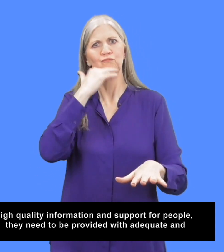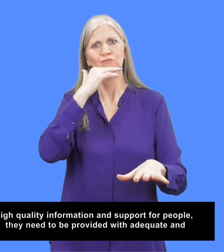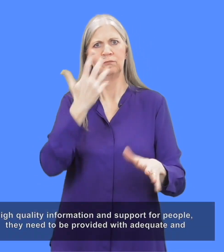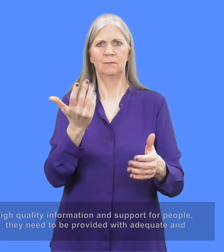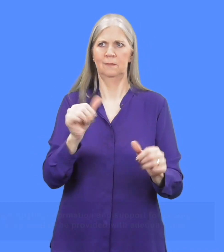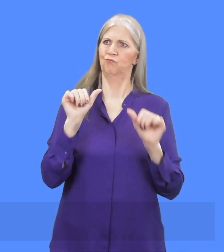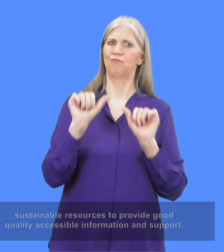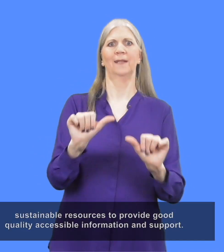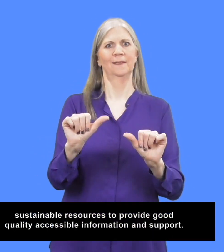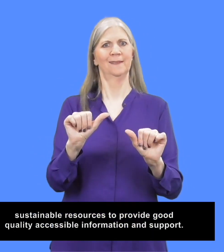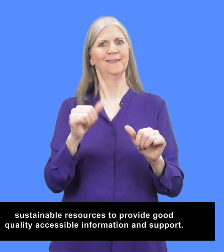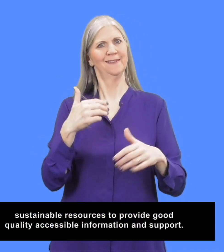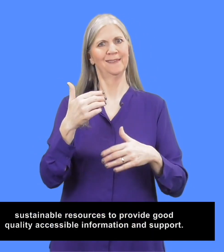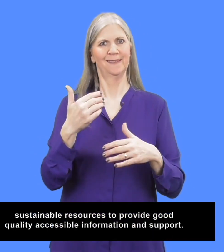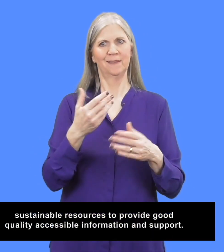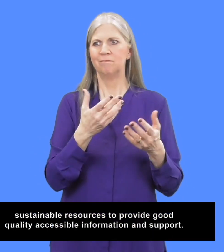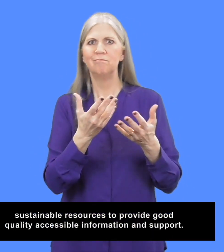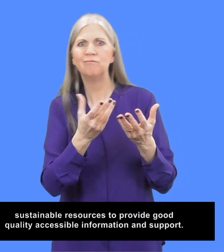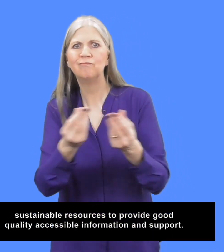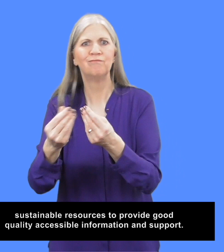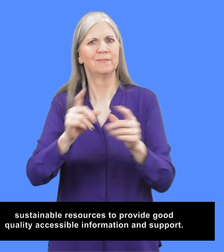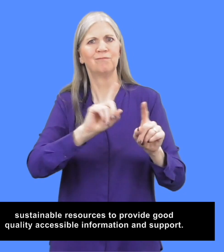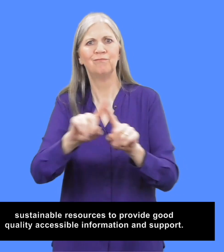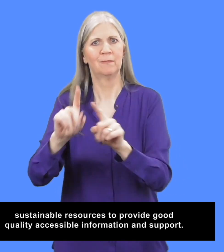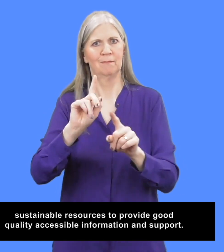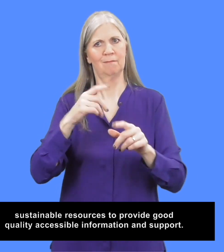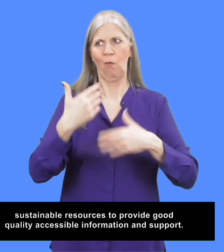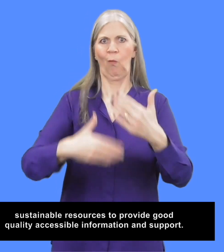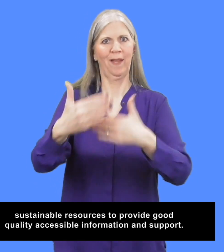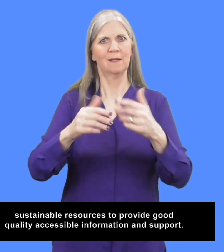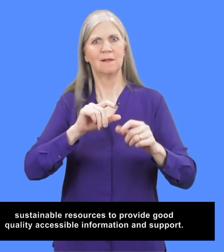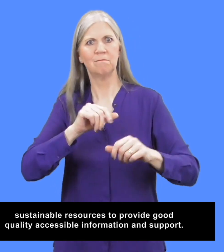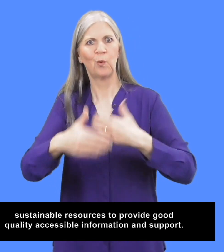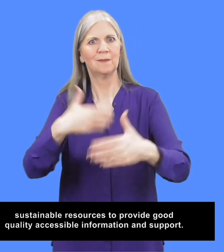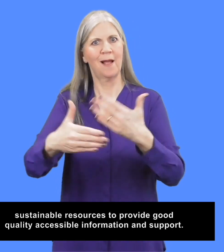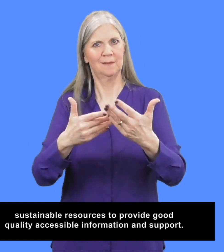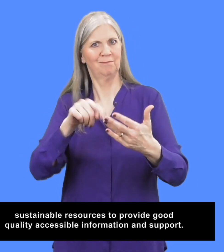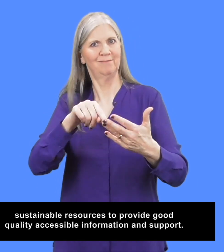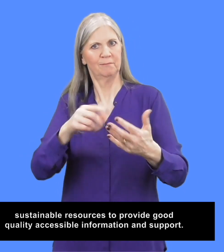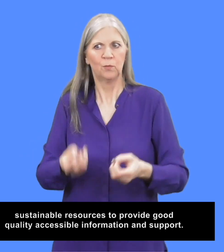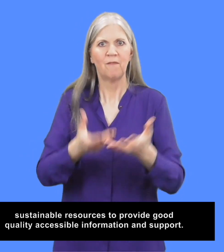and sustainable resources to provide good quality accessible information and support.